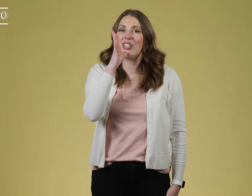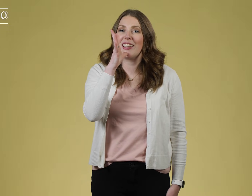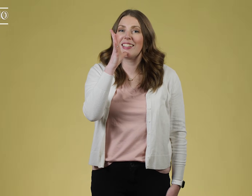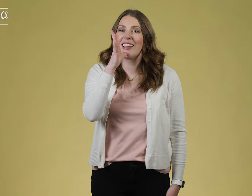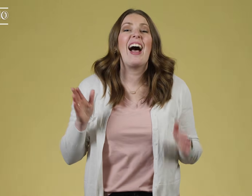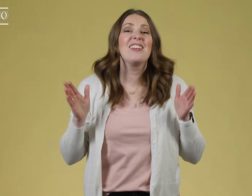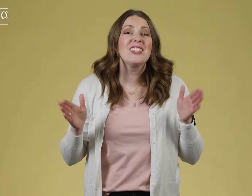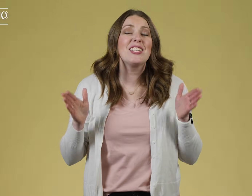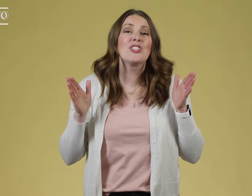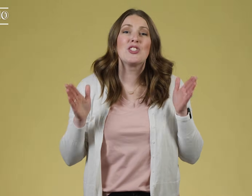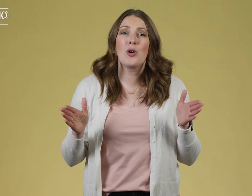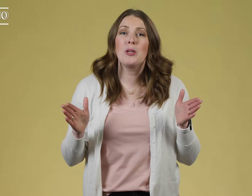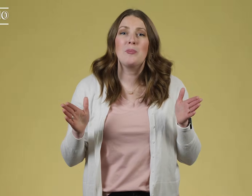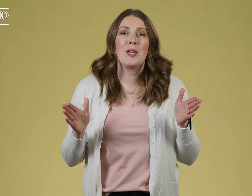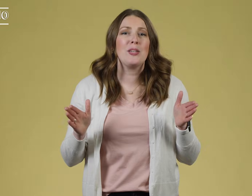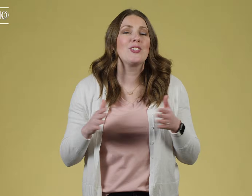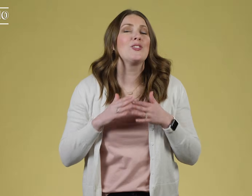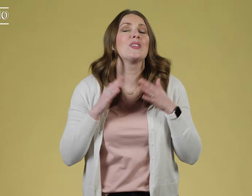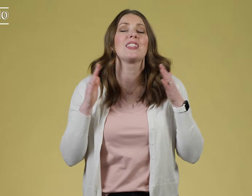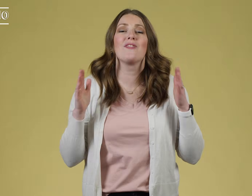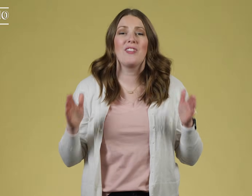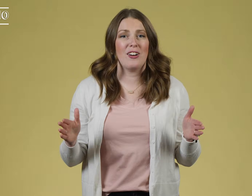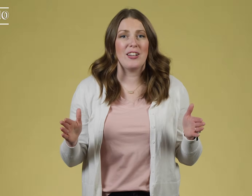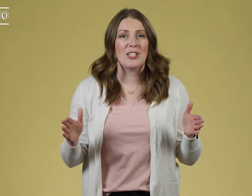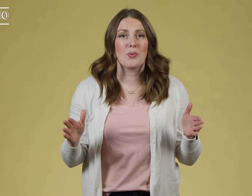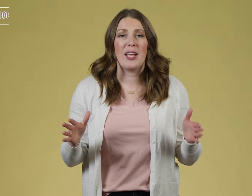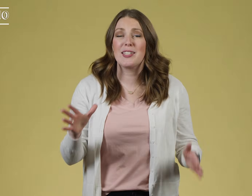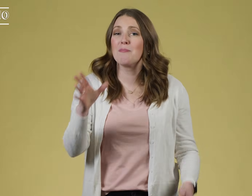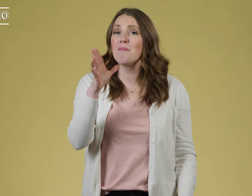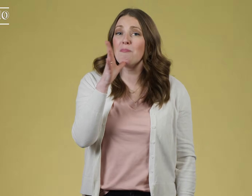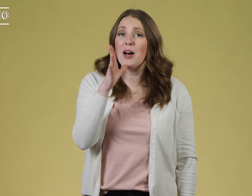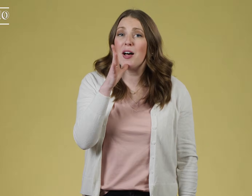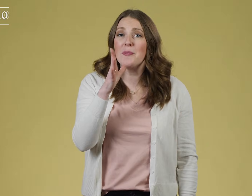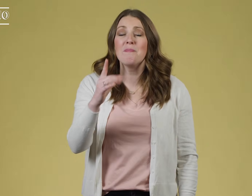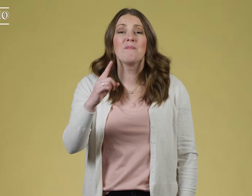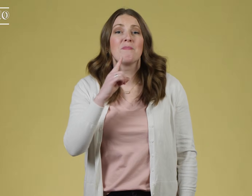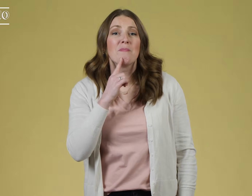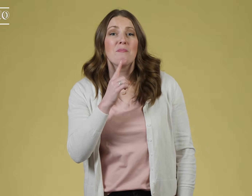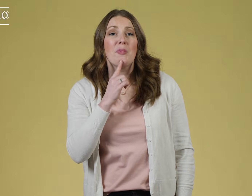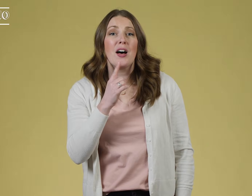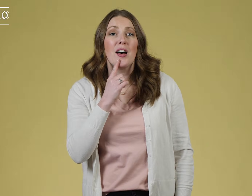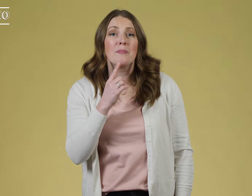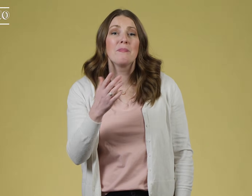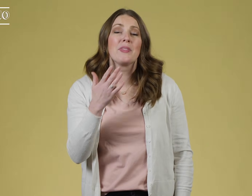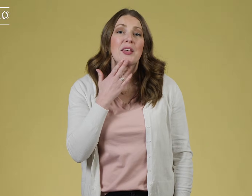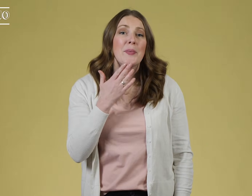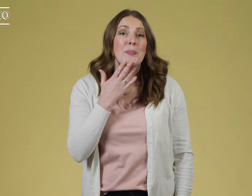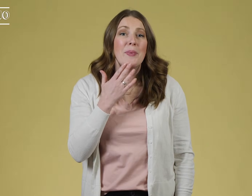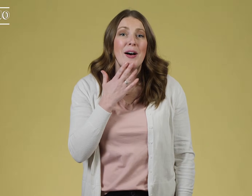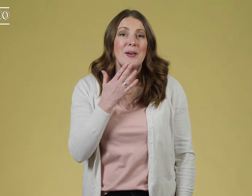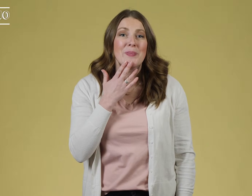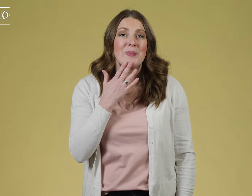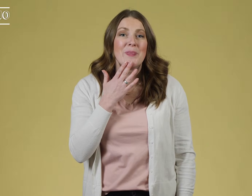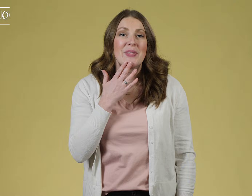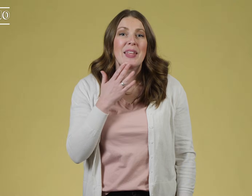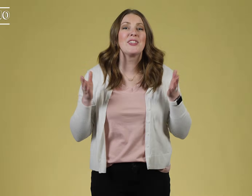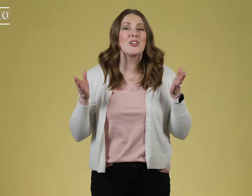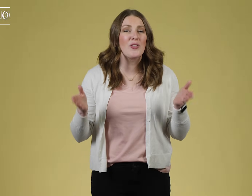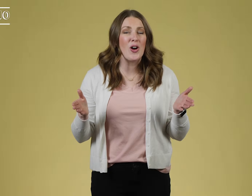chin. I've seen so many babies do this in various ways. Mom, mom, mom. So for all